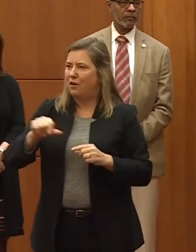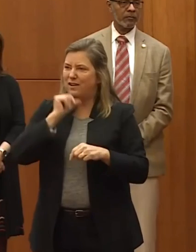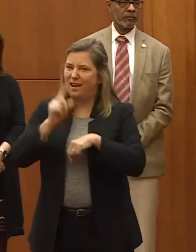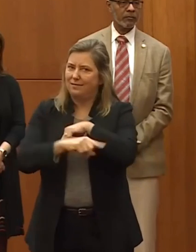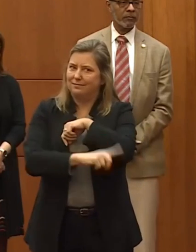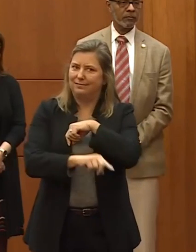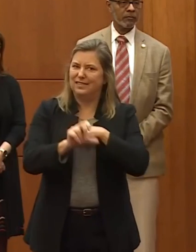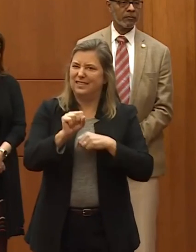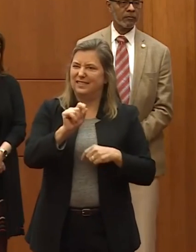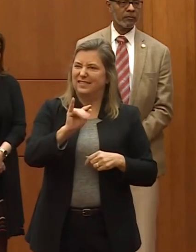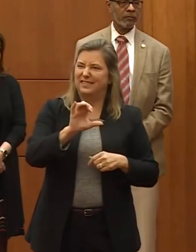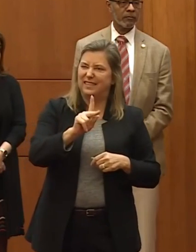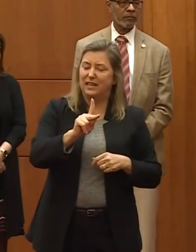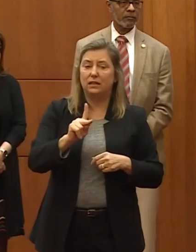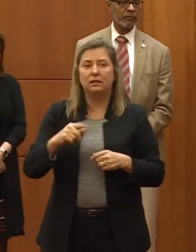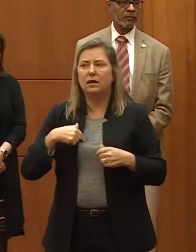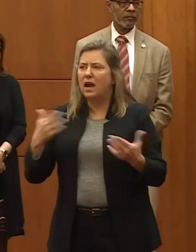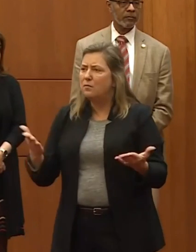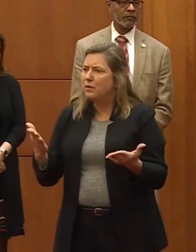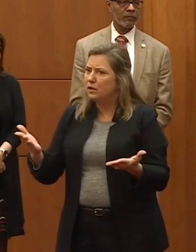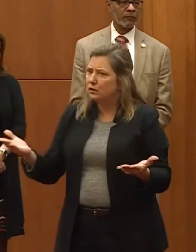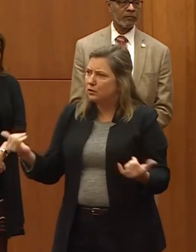and the reason I'm here today is